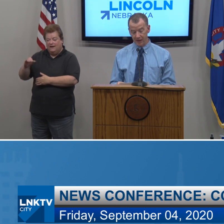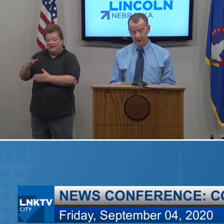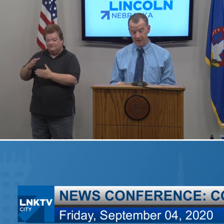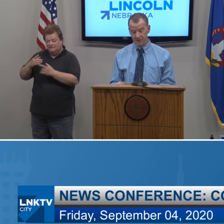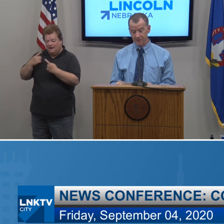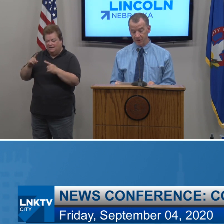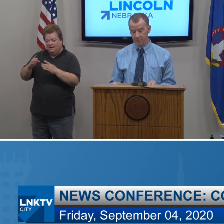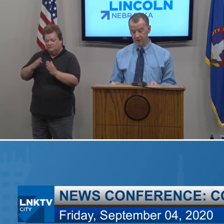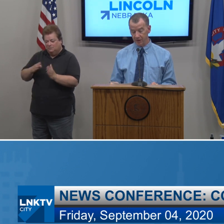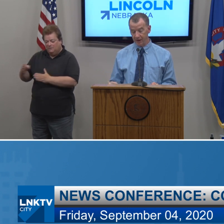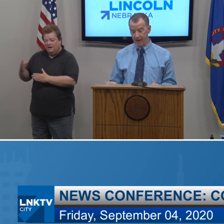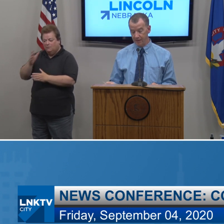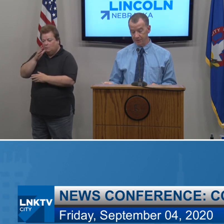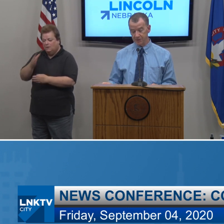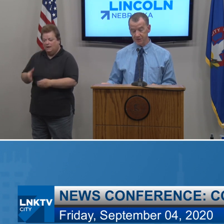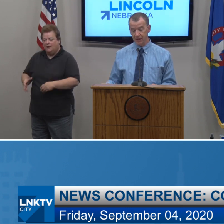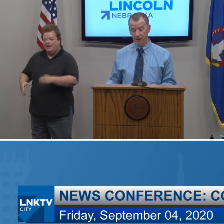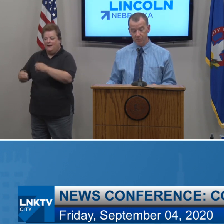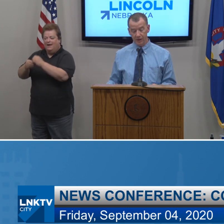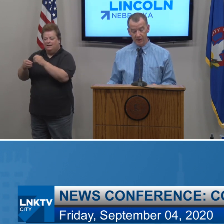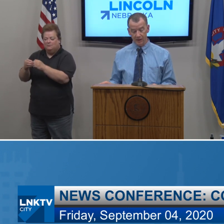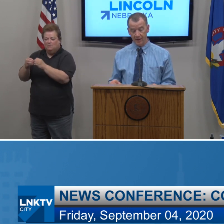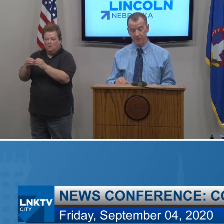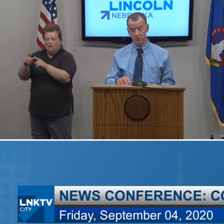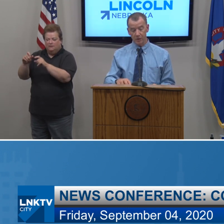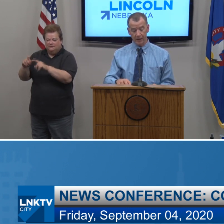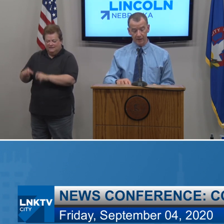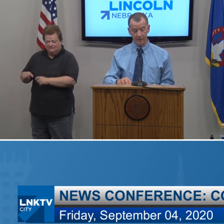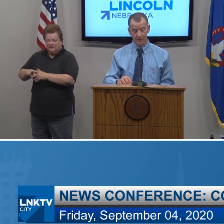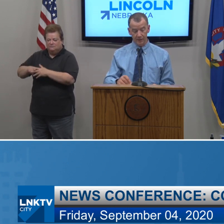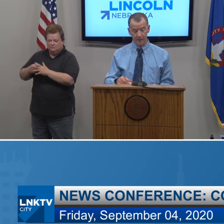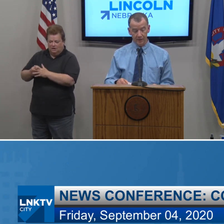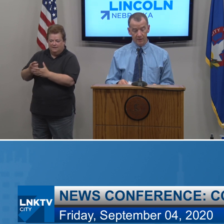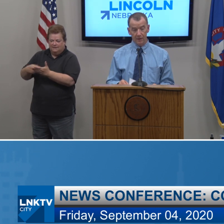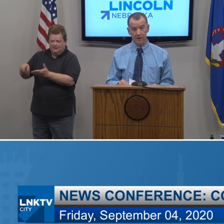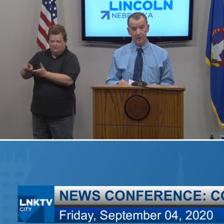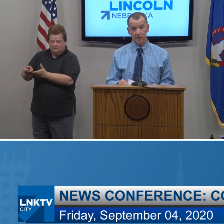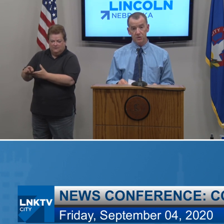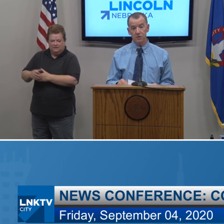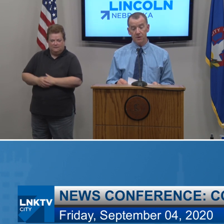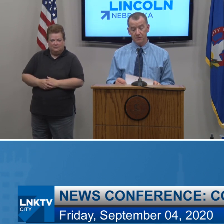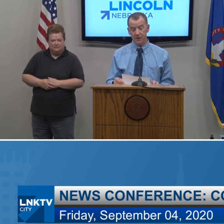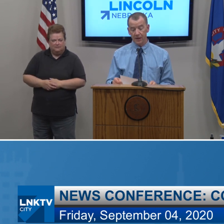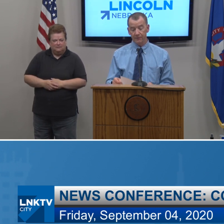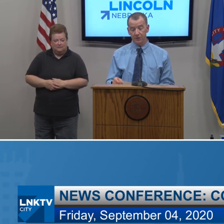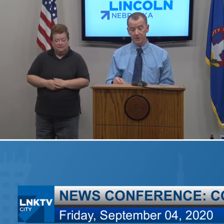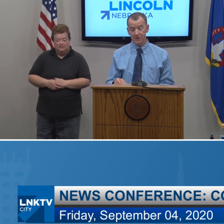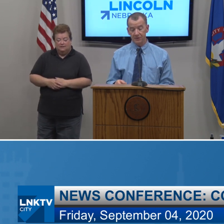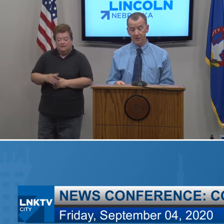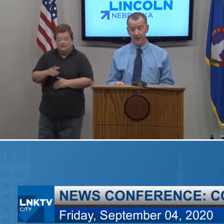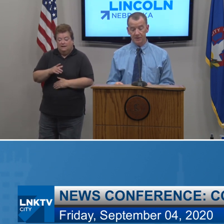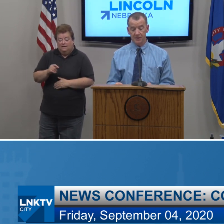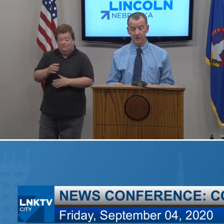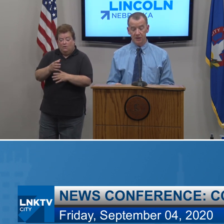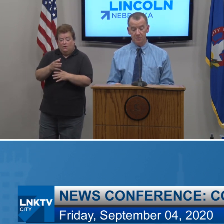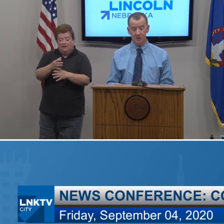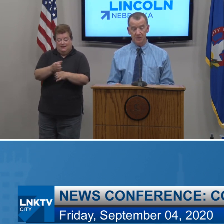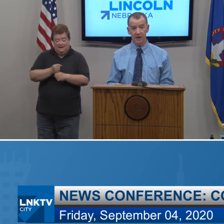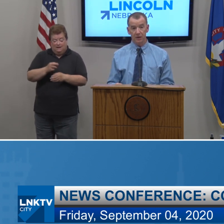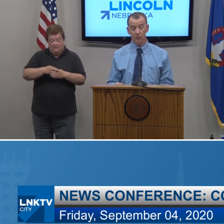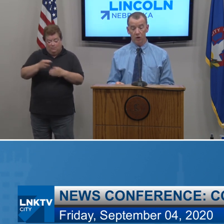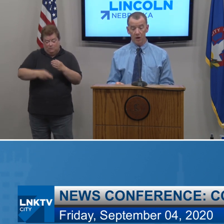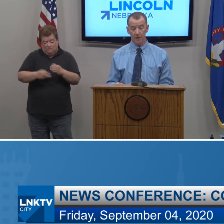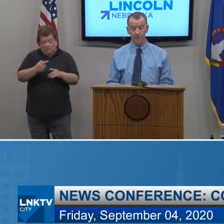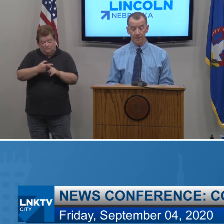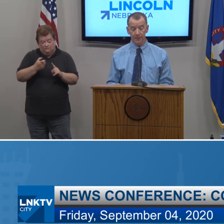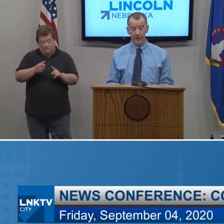to expand testing availability on campus beginning next week. The turnaround time for receiving tests has been